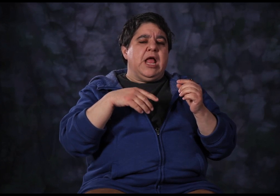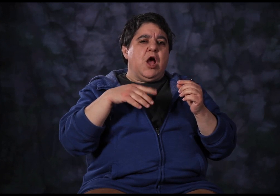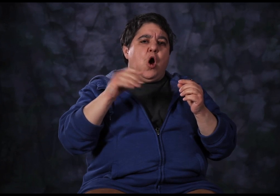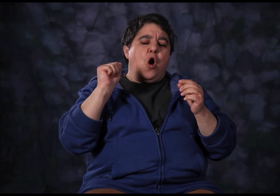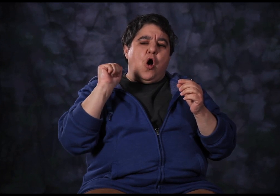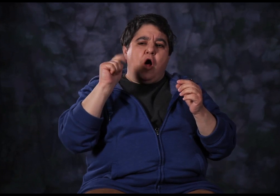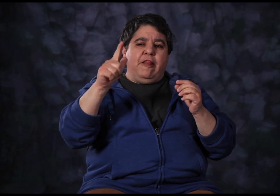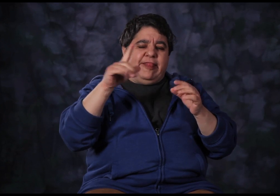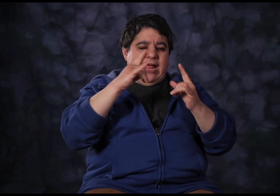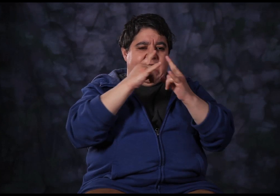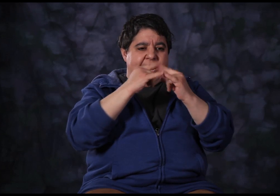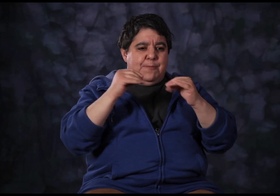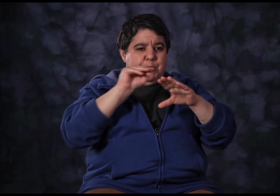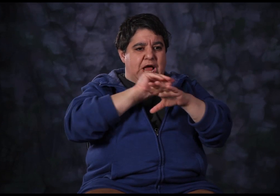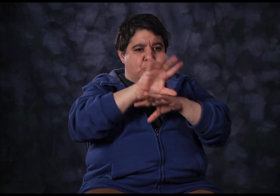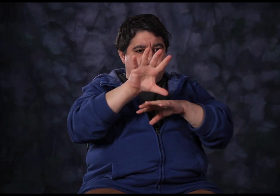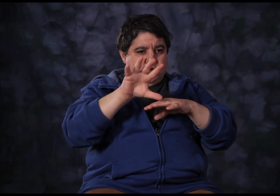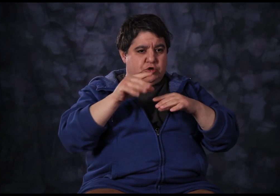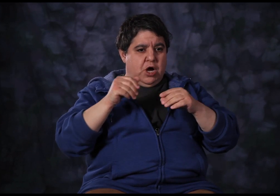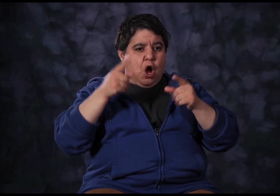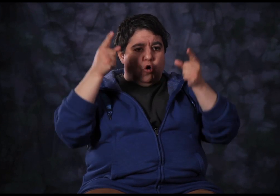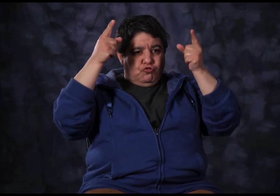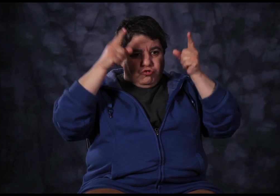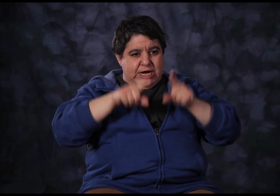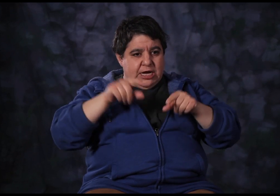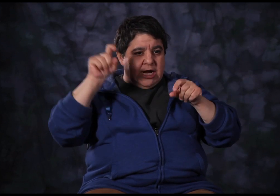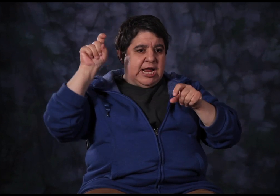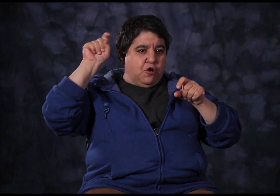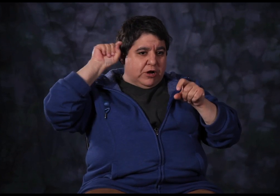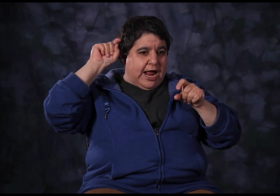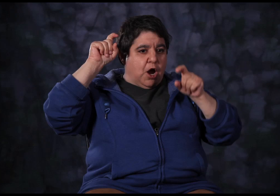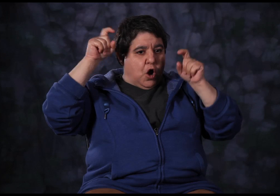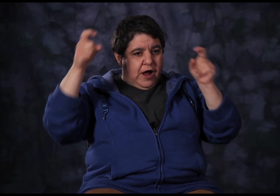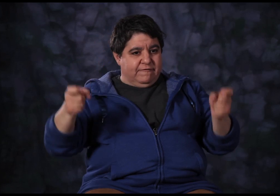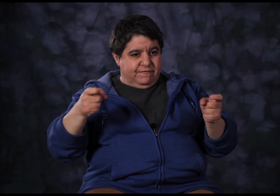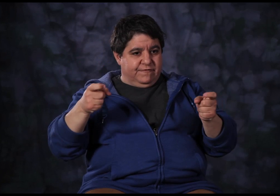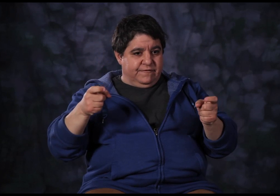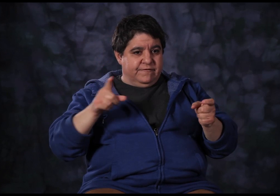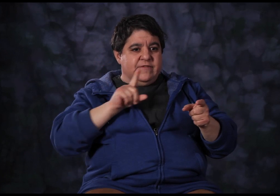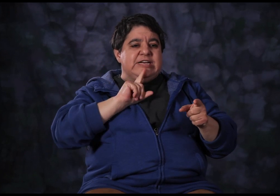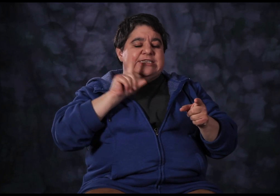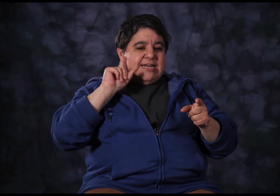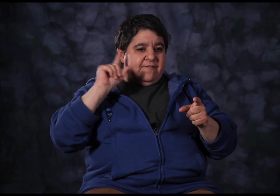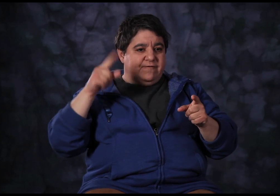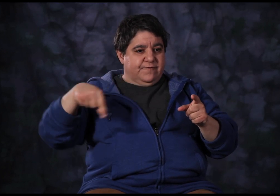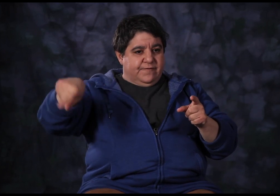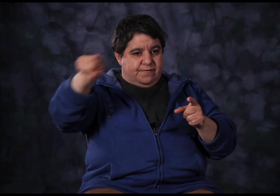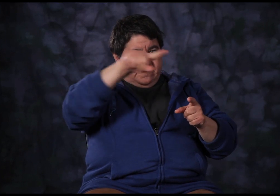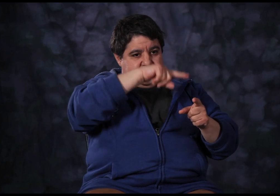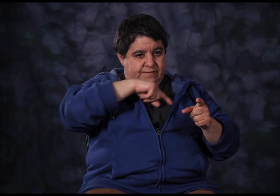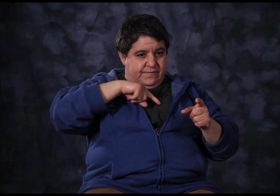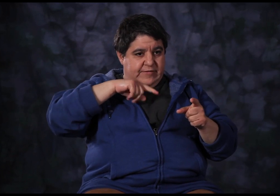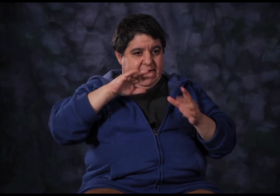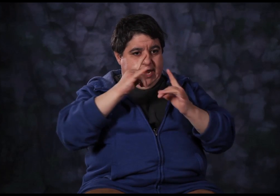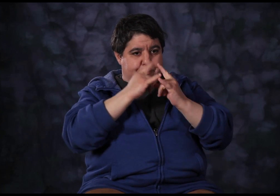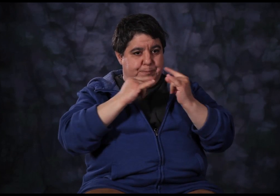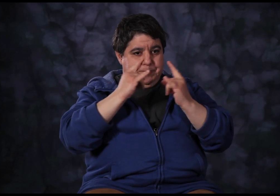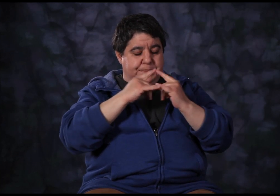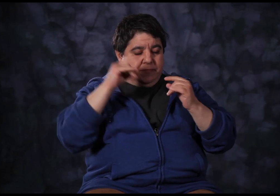When I was young, I went to a camp for deaf kids. Our counselors wanted to give us the liberating experience of having a whole month without having